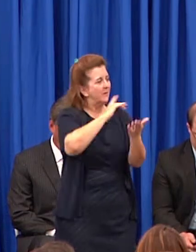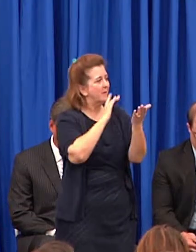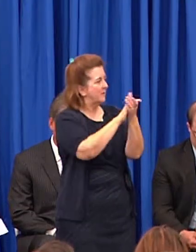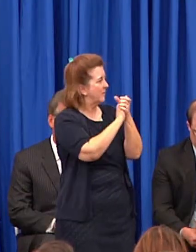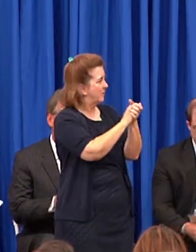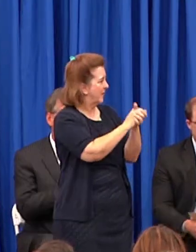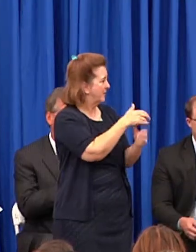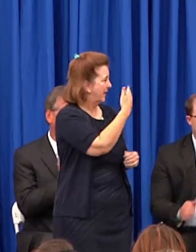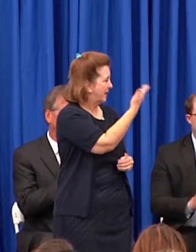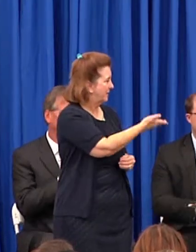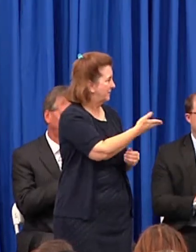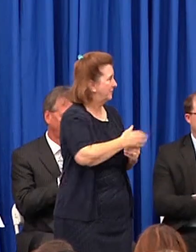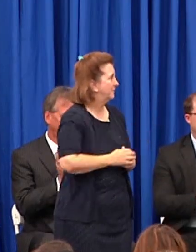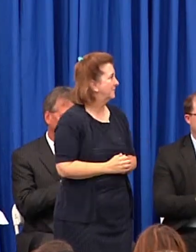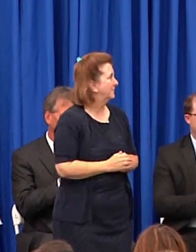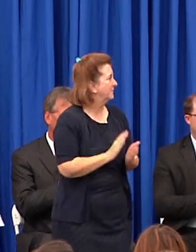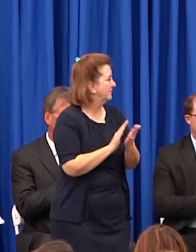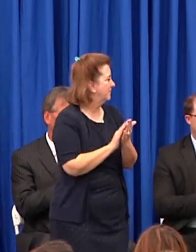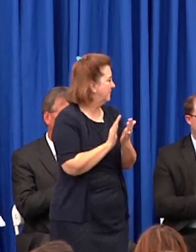Christina.